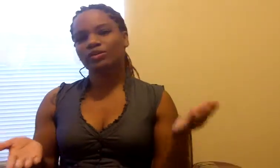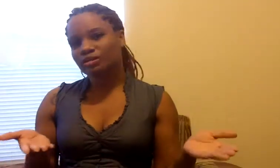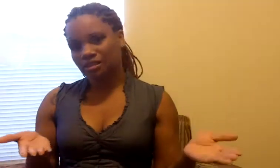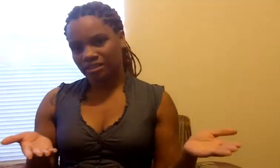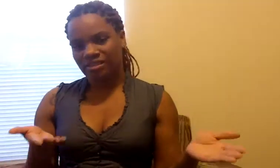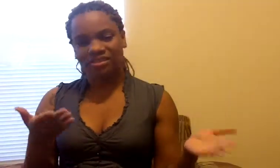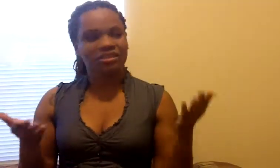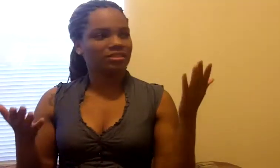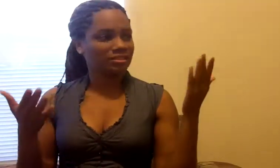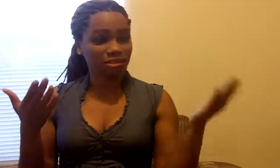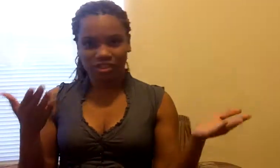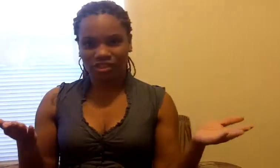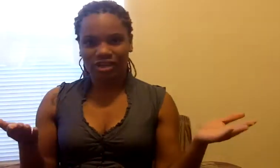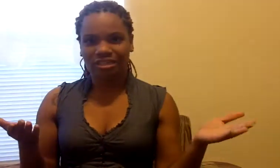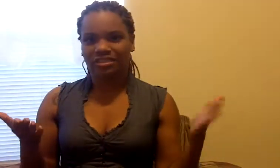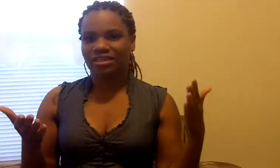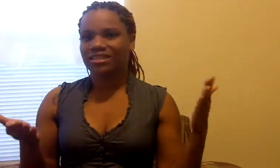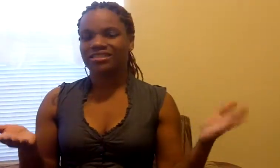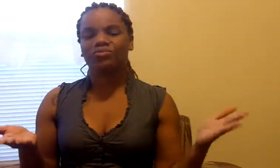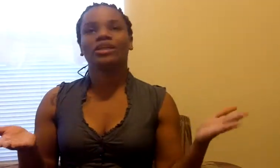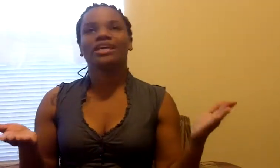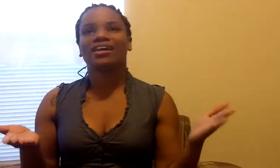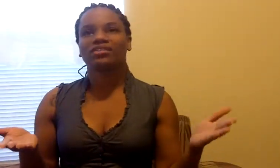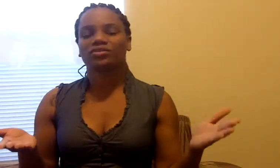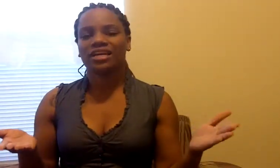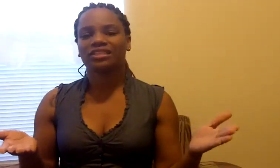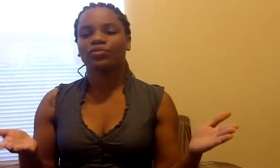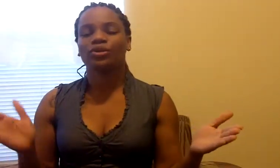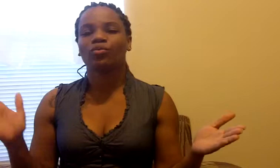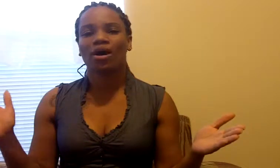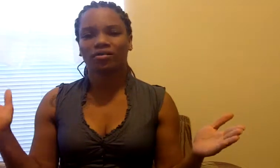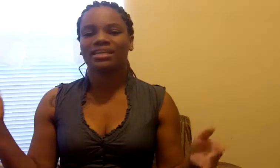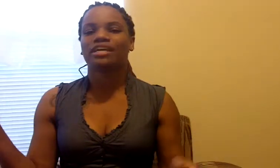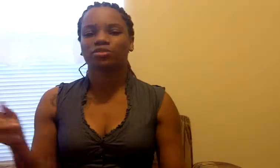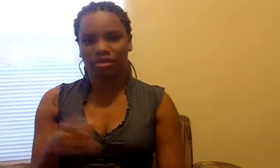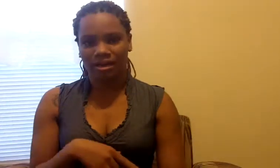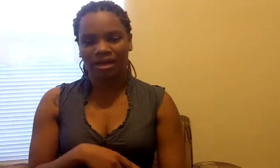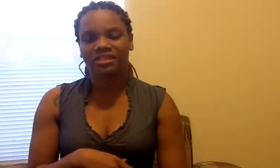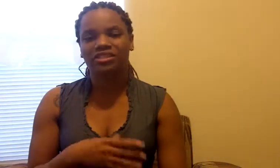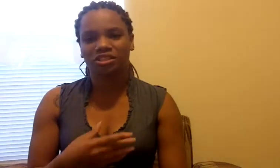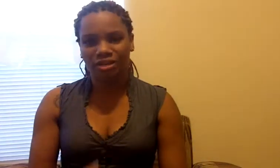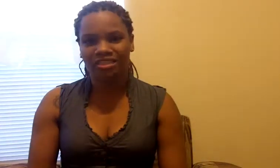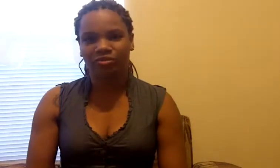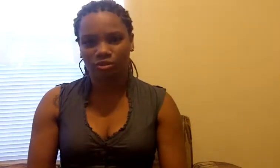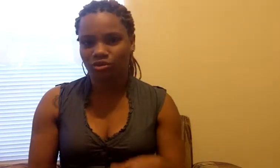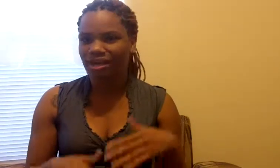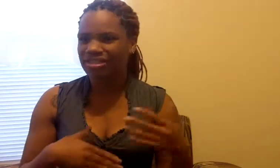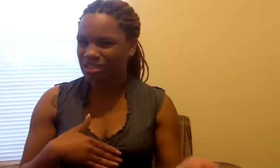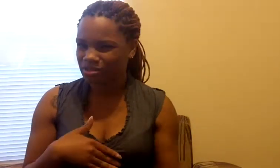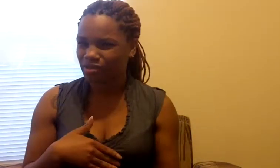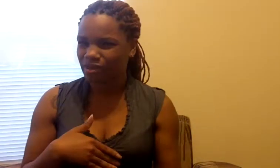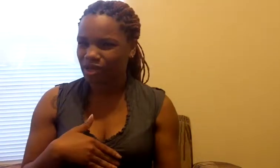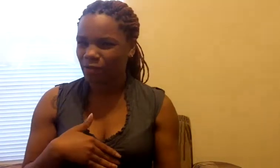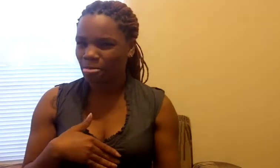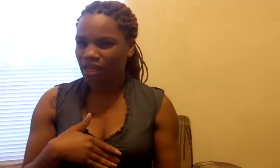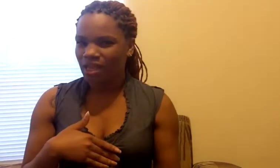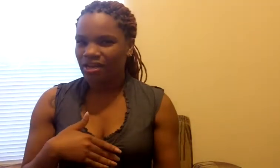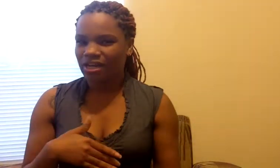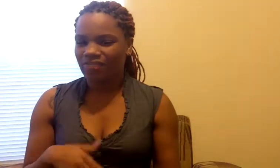used to the distractions, and it's really not a distraction when you walk naturally by. It's a distraction when you try to tiptoe by. Like, if